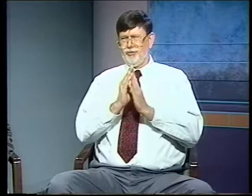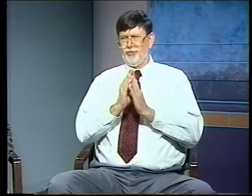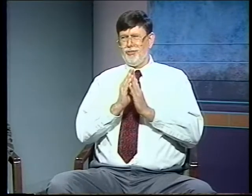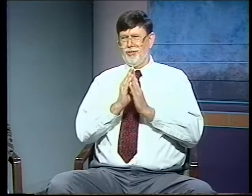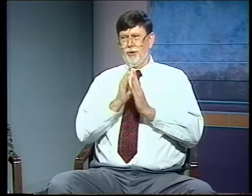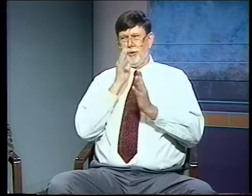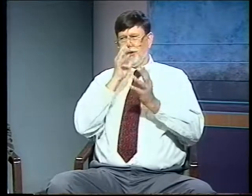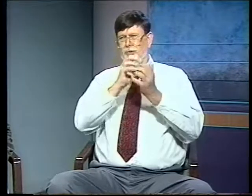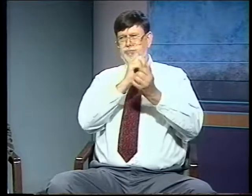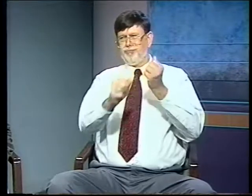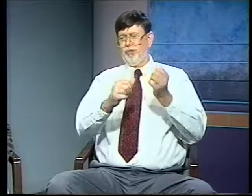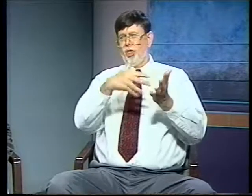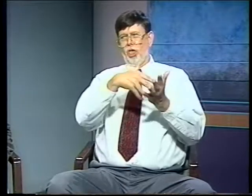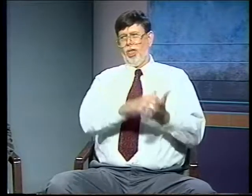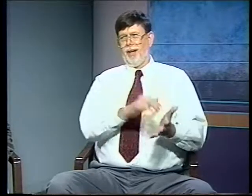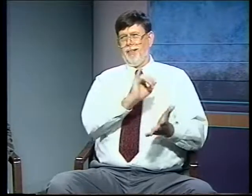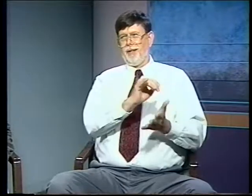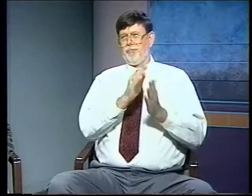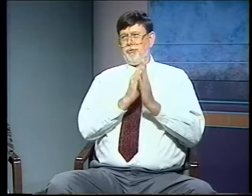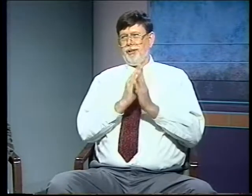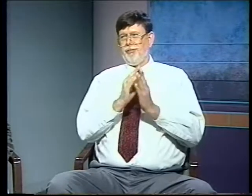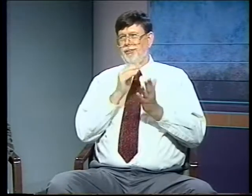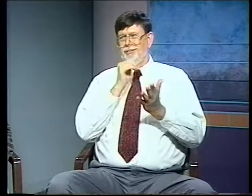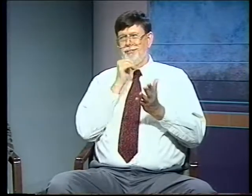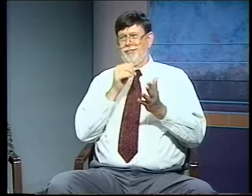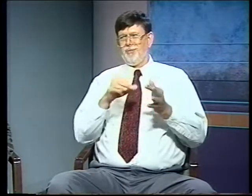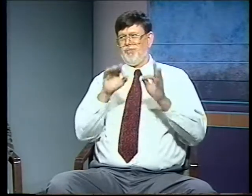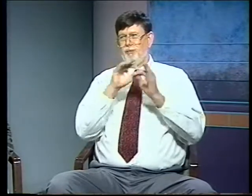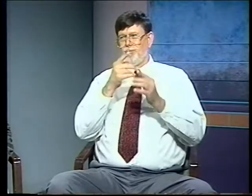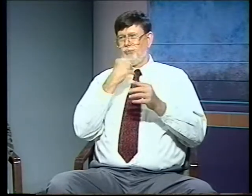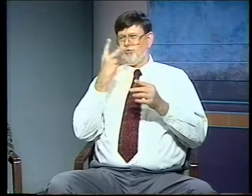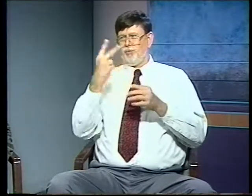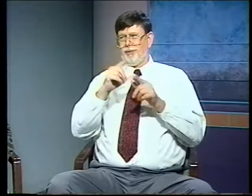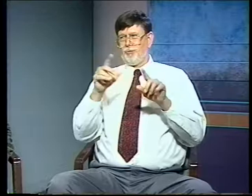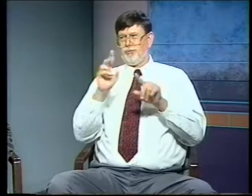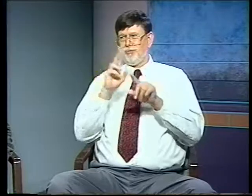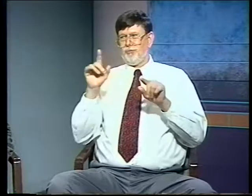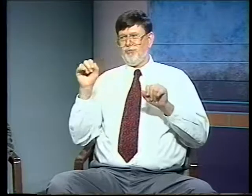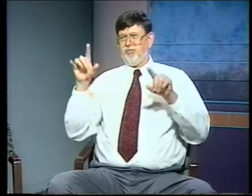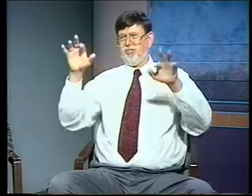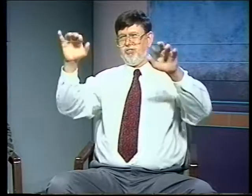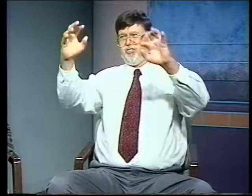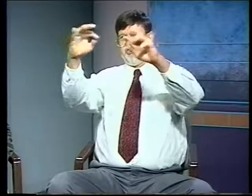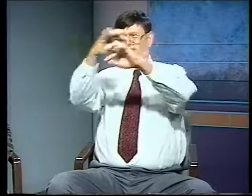language in the middle of the prayer, that weakens the power of those words. And it's not appropriate for